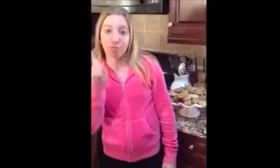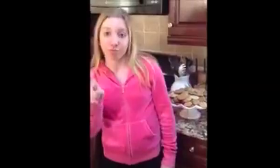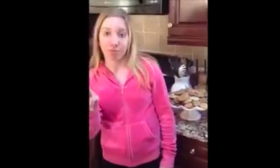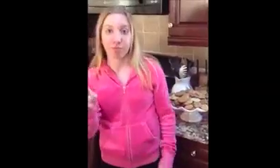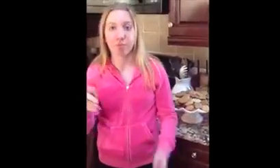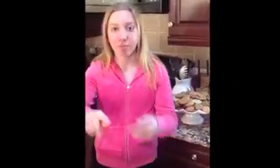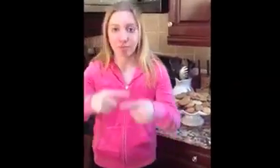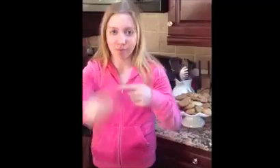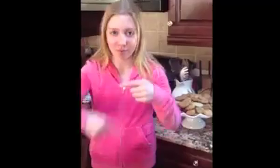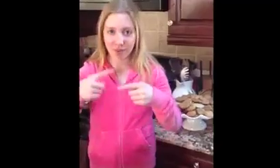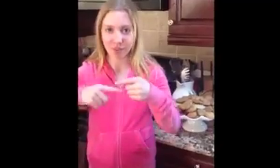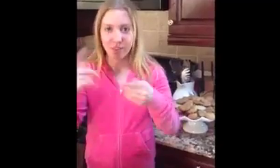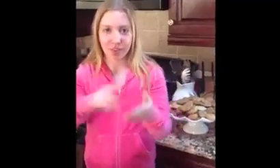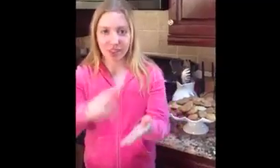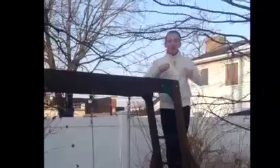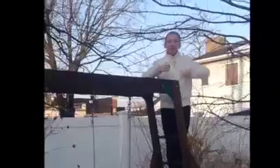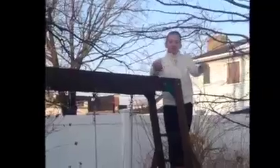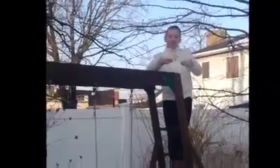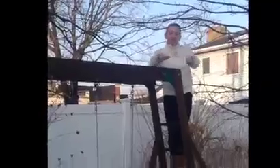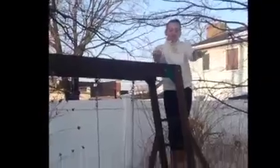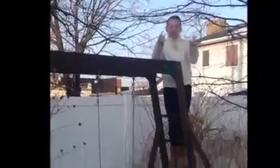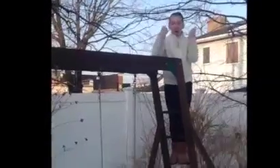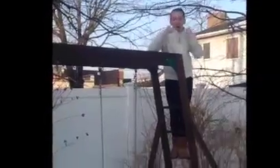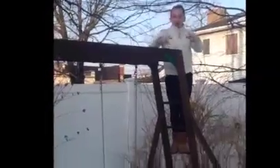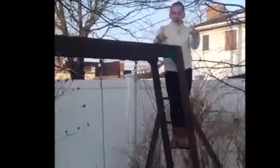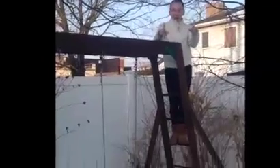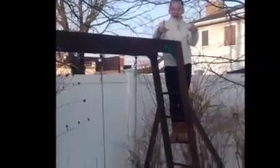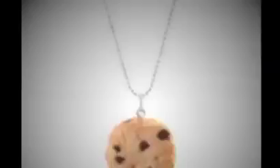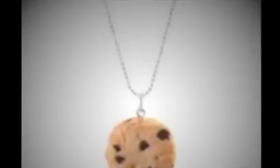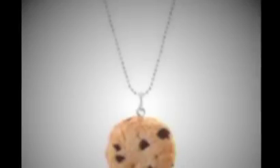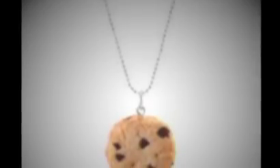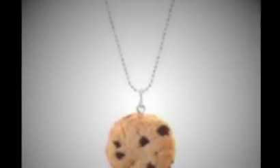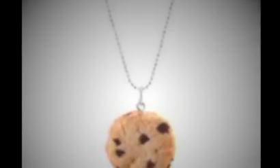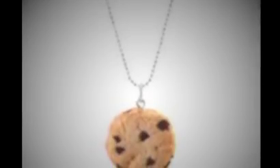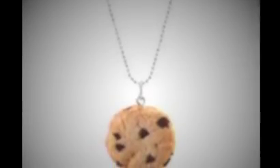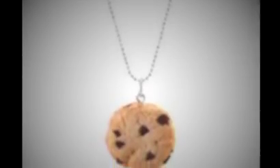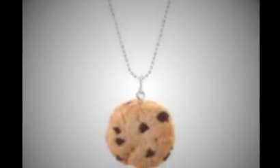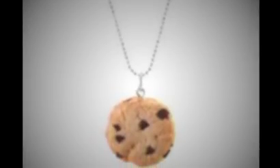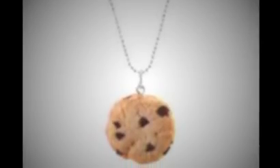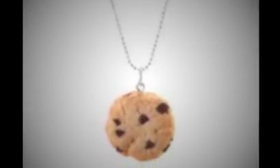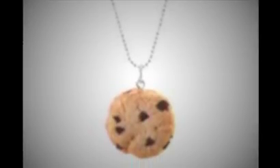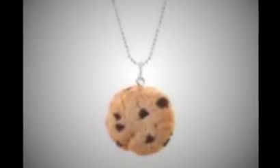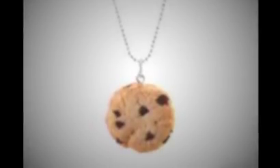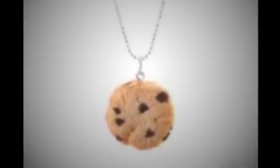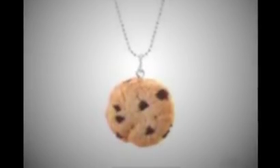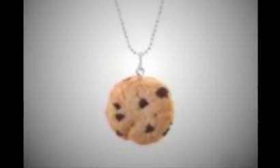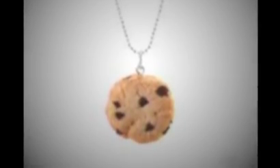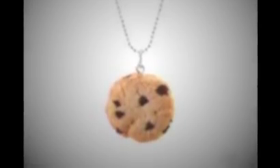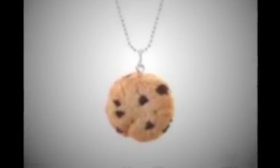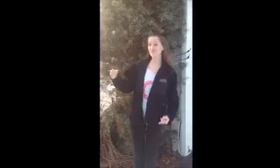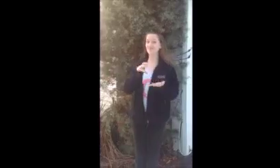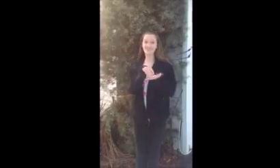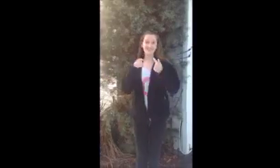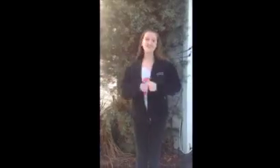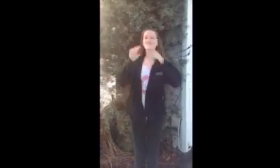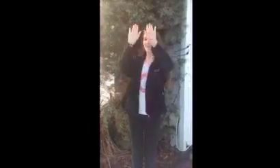need some while you dance, we can get them to you pronto. See my cookie masa chain rocks a masa cookie chain. Cookies in my